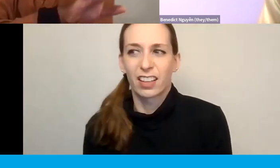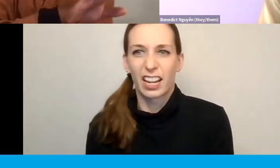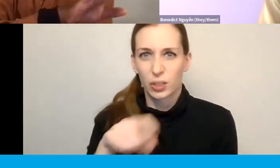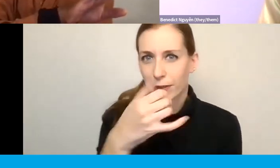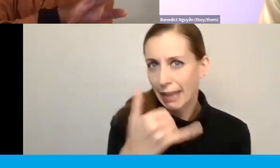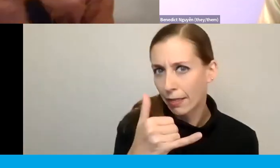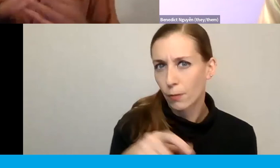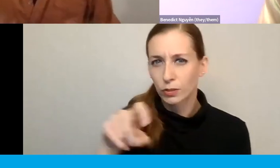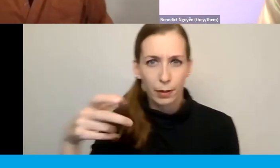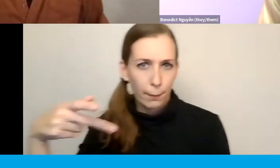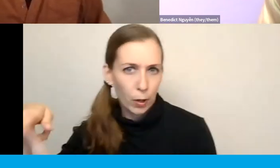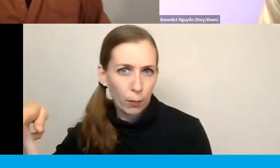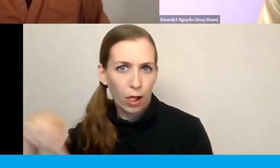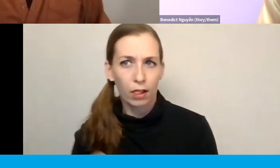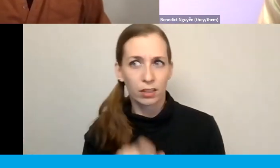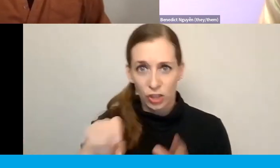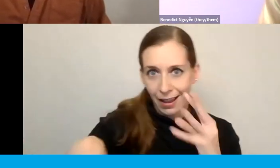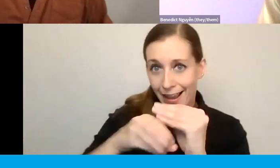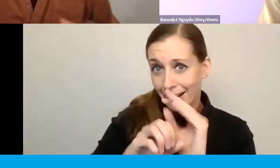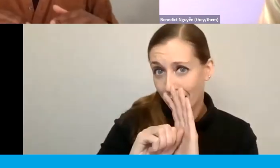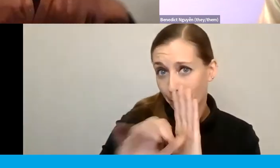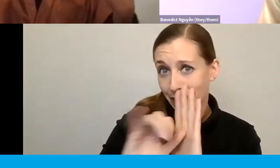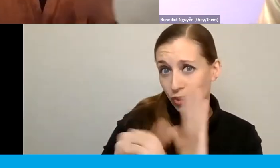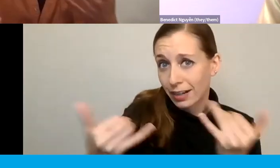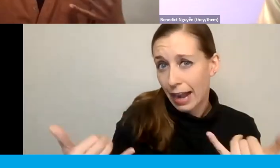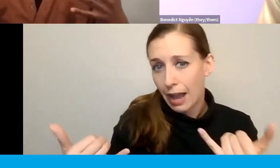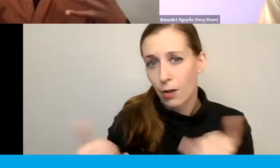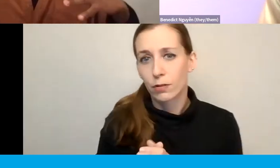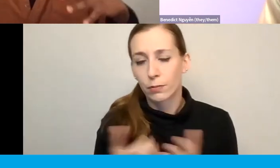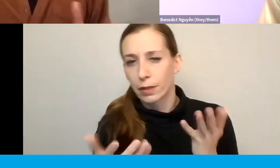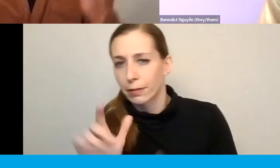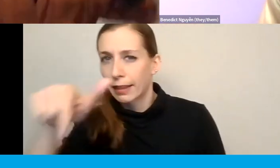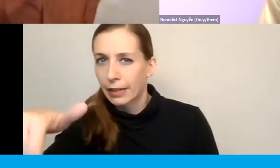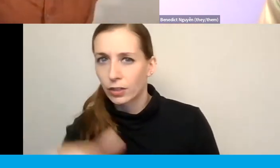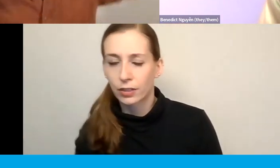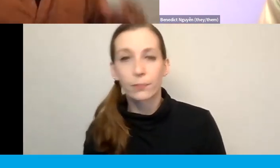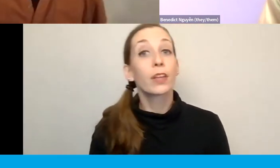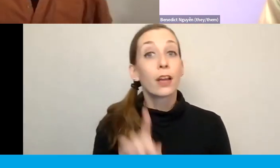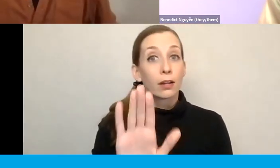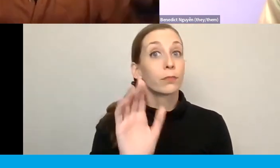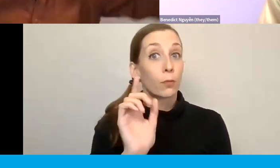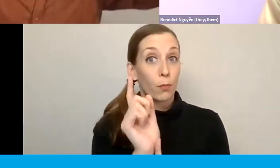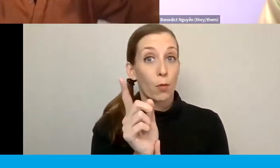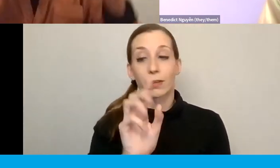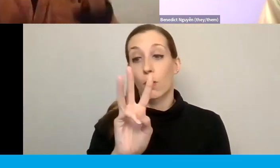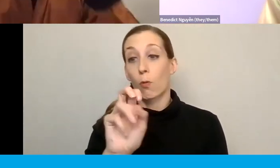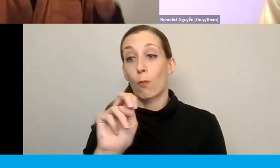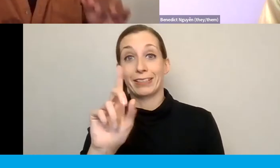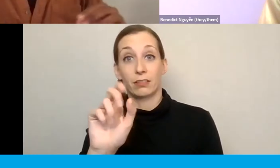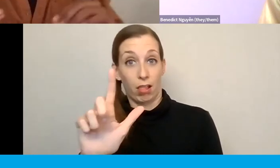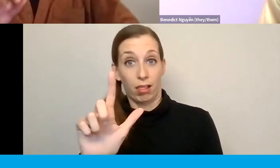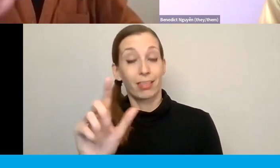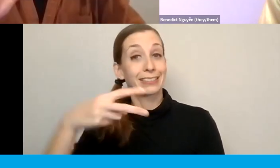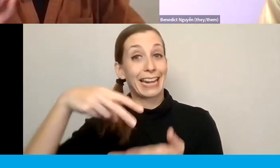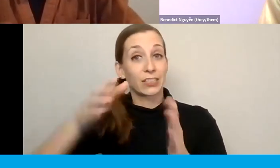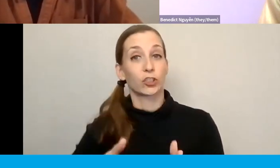actually the inverse of that? There's like this one moment where Wendell is landing a jump, and for like truly